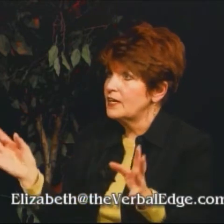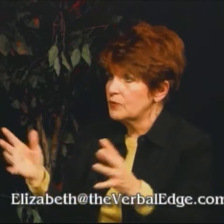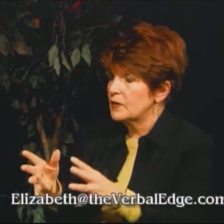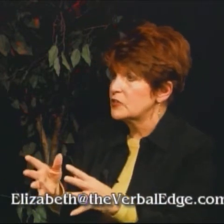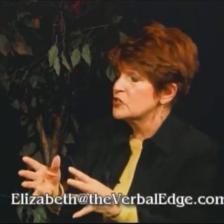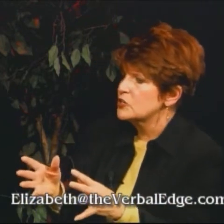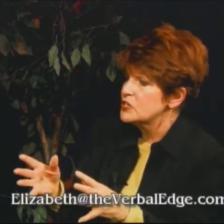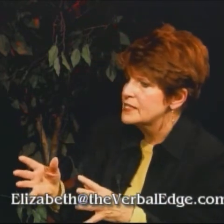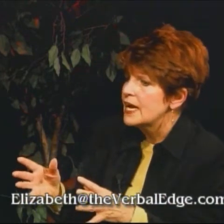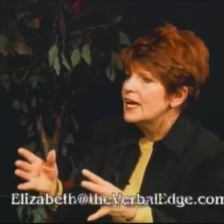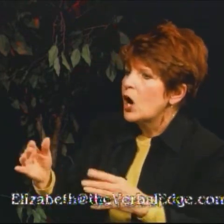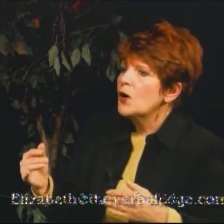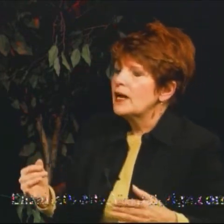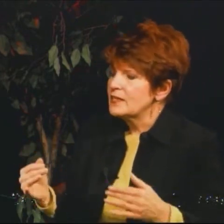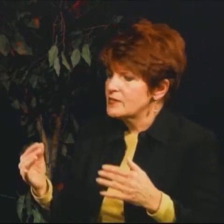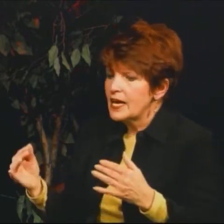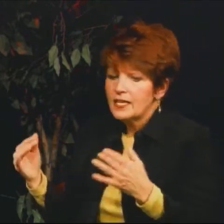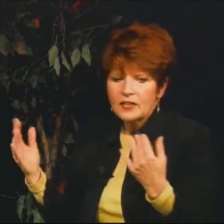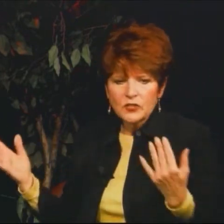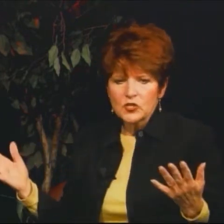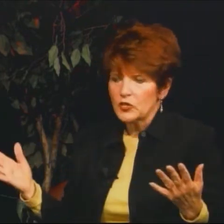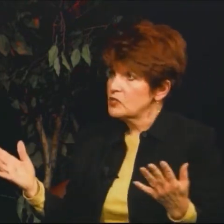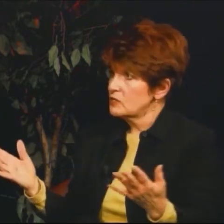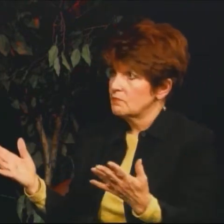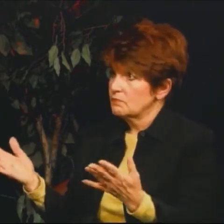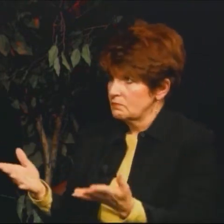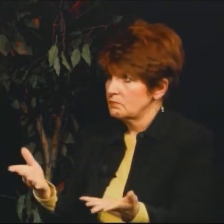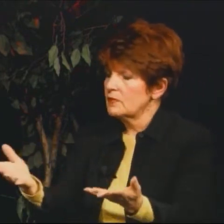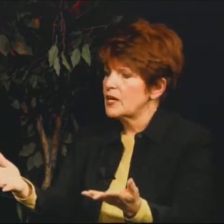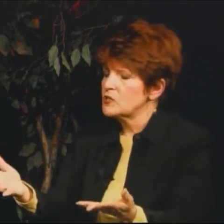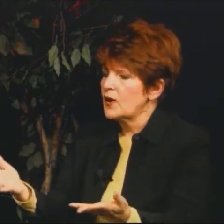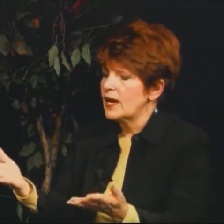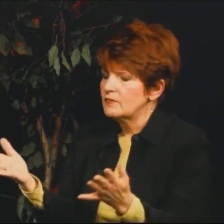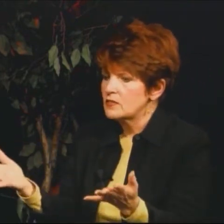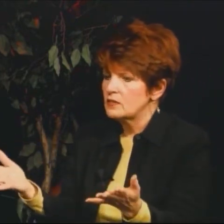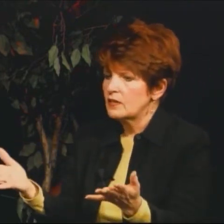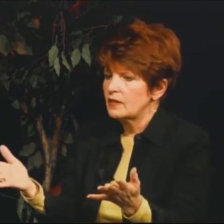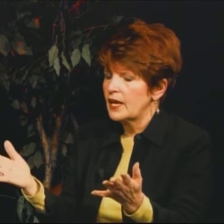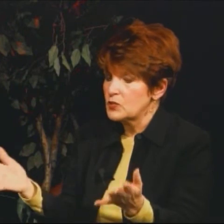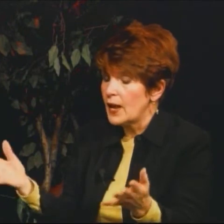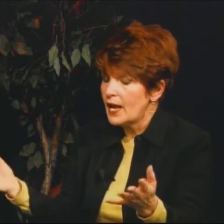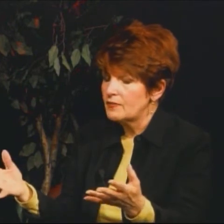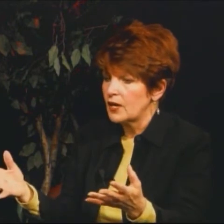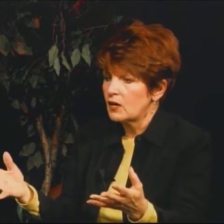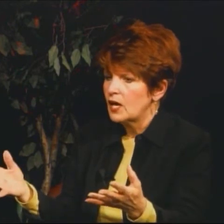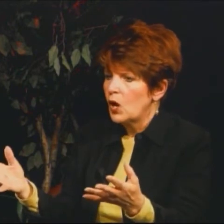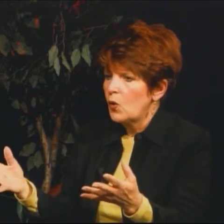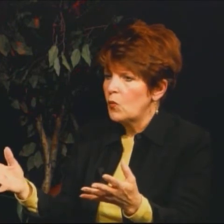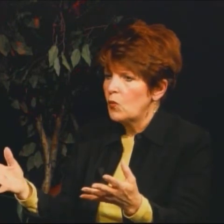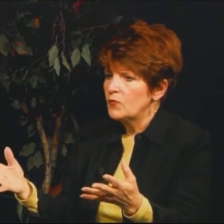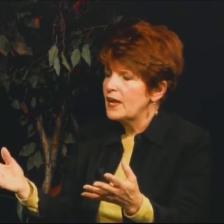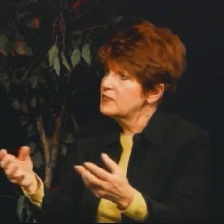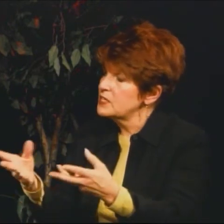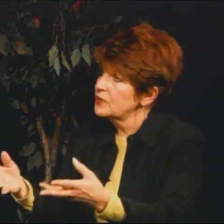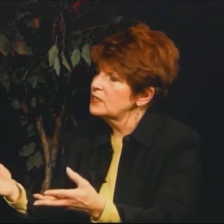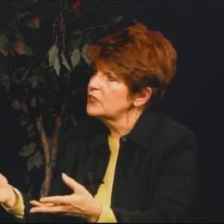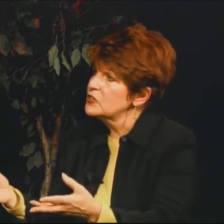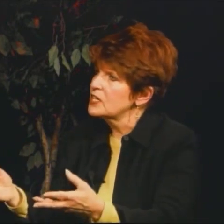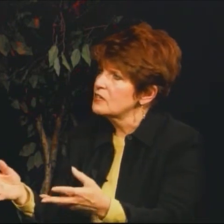from other churches. Mm-hmm. All right, say another church, as you had there, they have a different liturgy. So